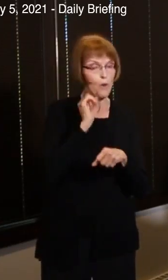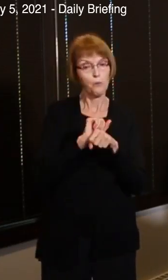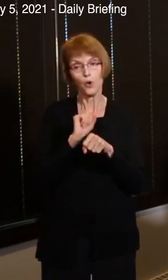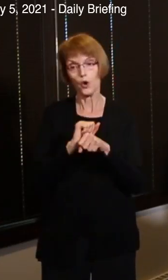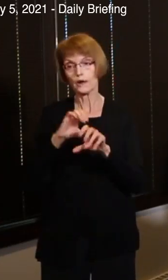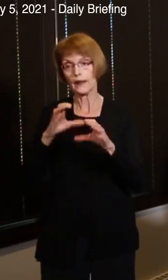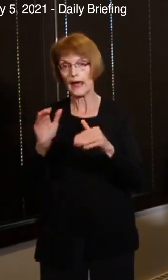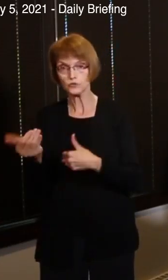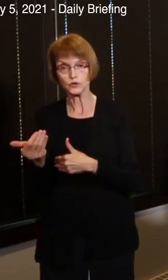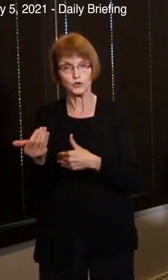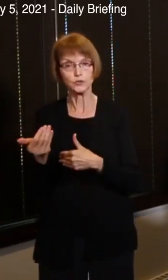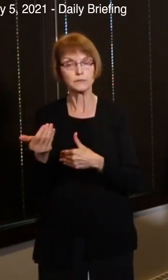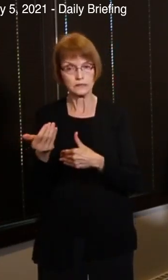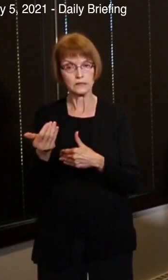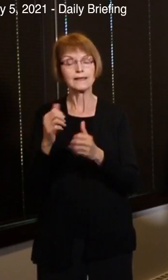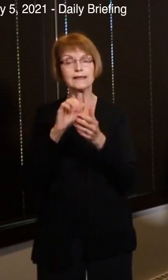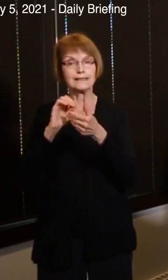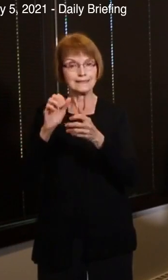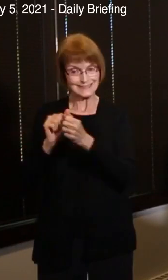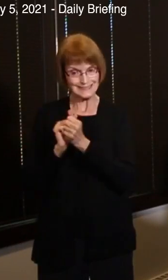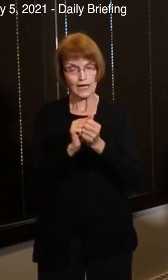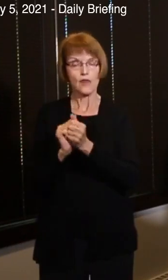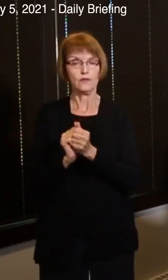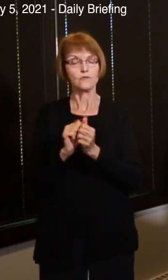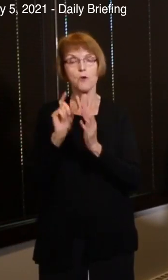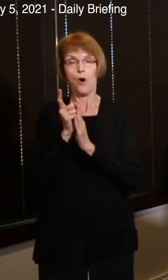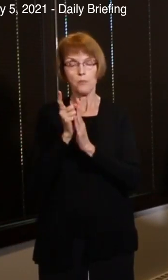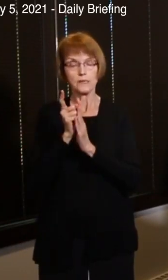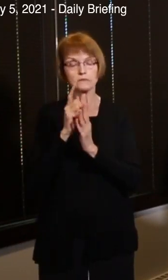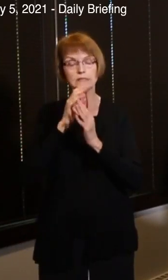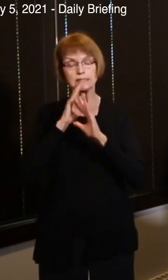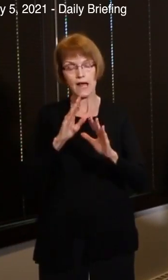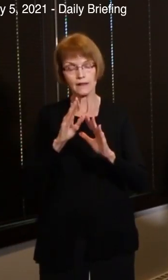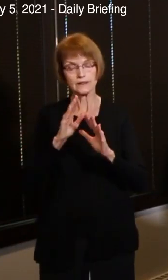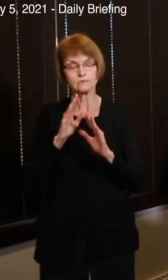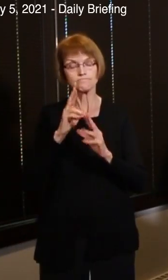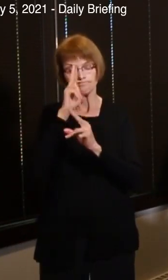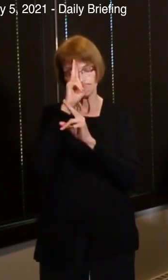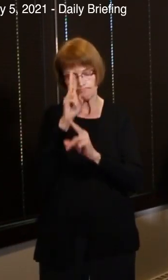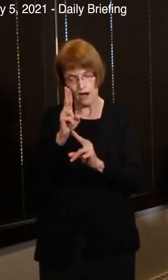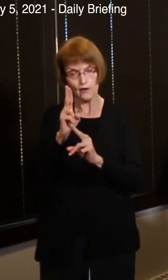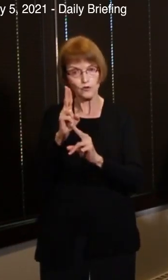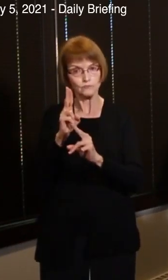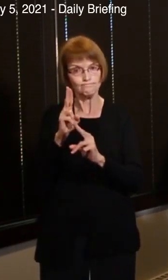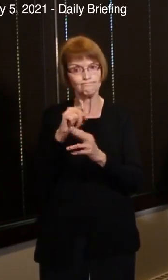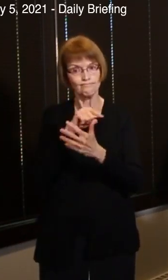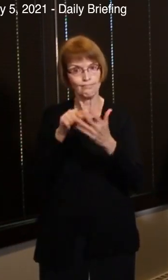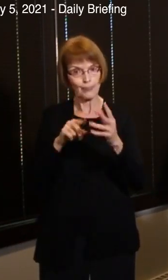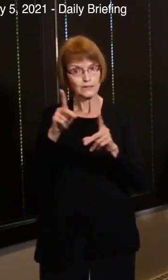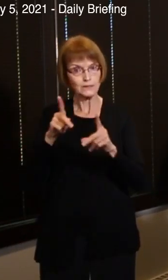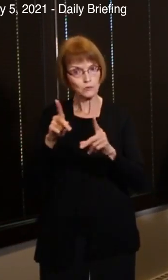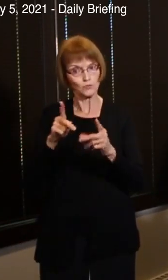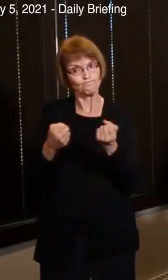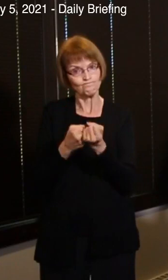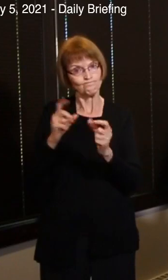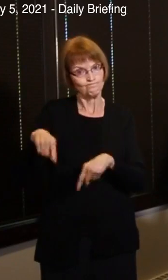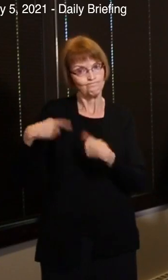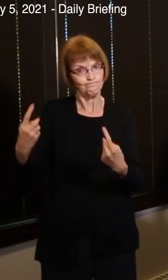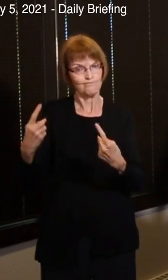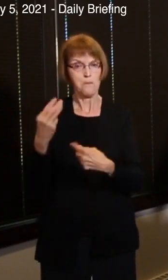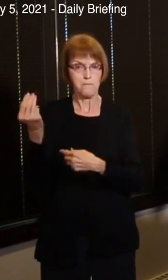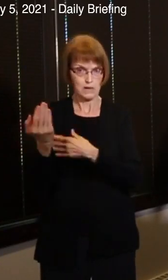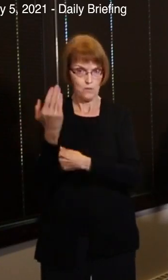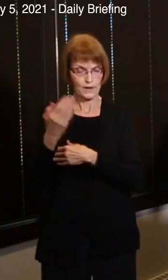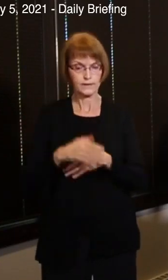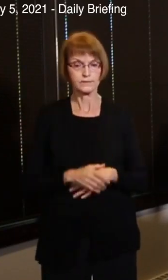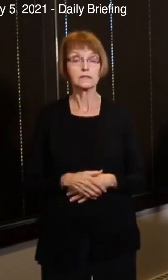classroom, in a moment of silence for these heroic community members on Monday morning. And so